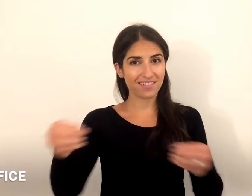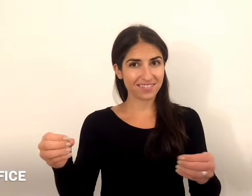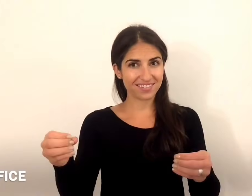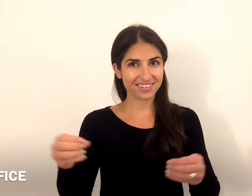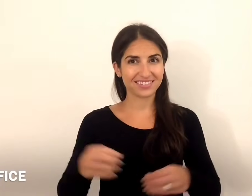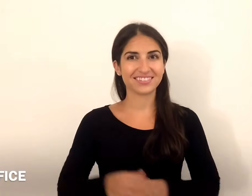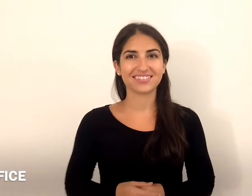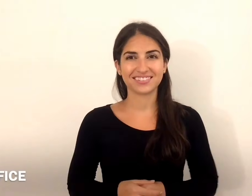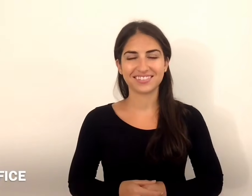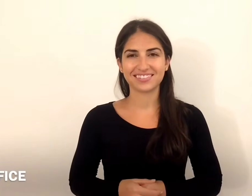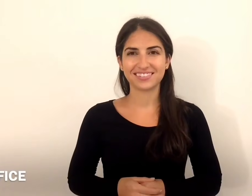Office.